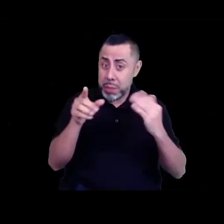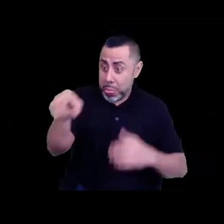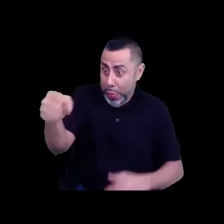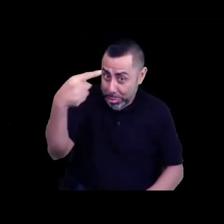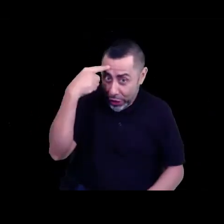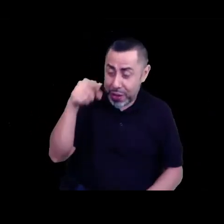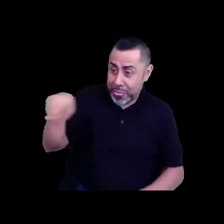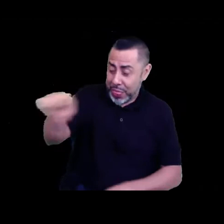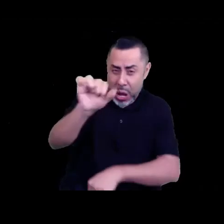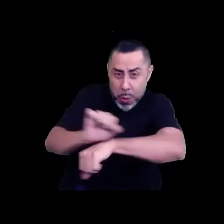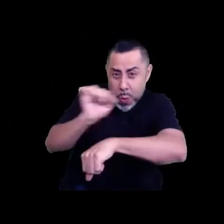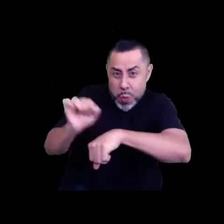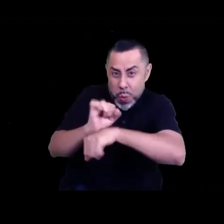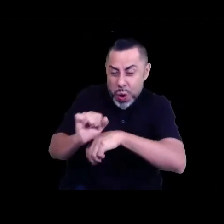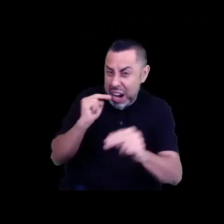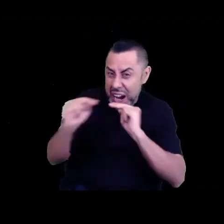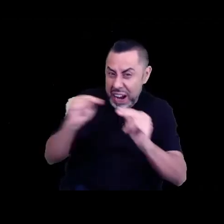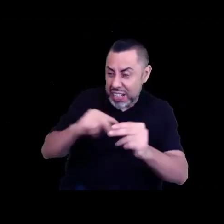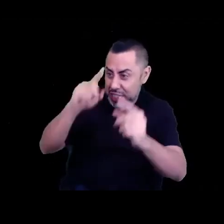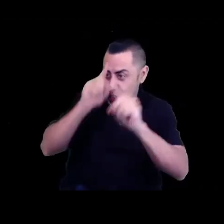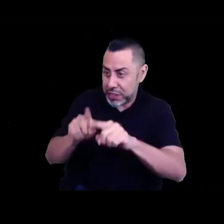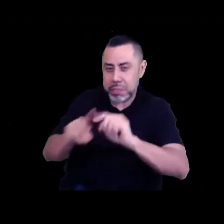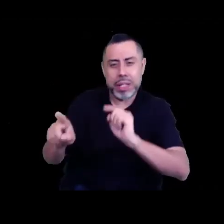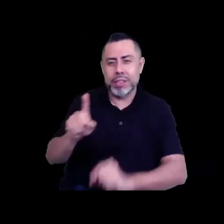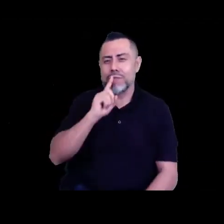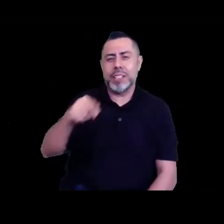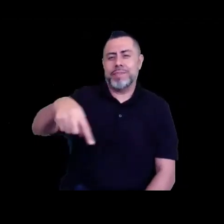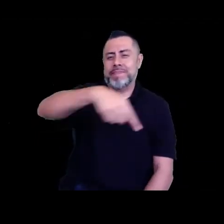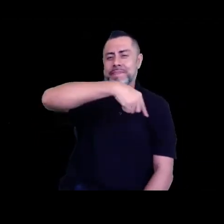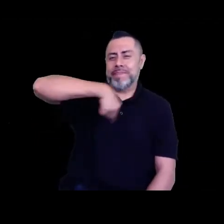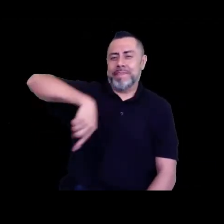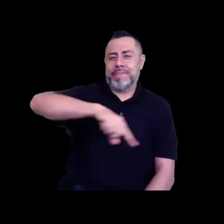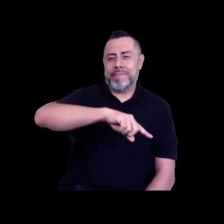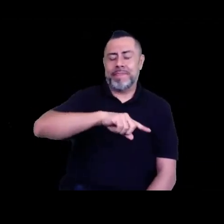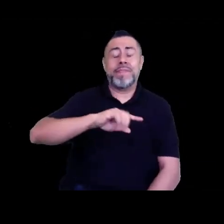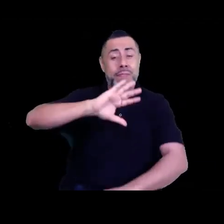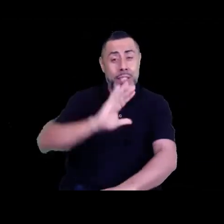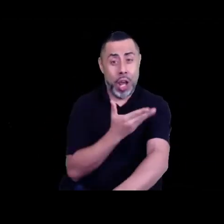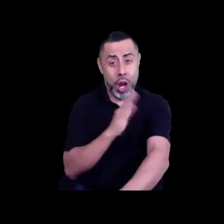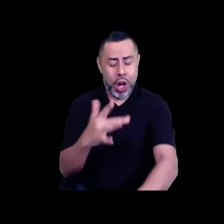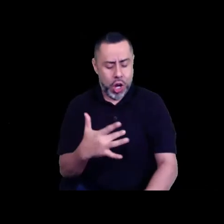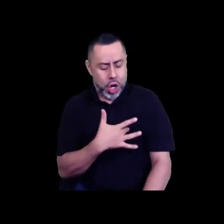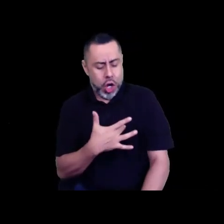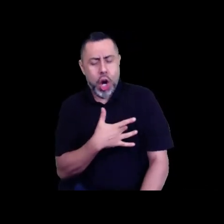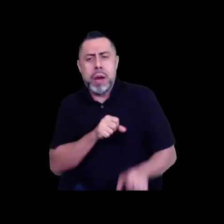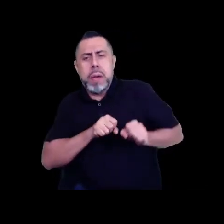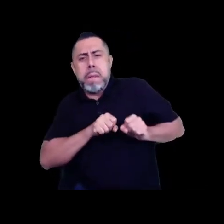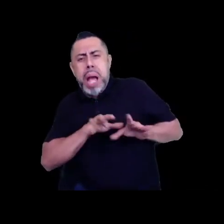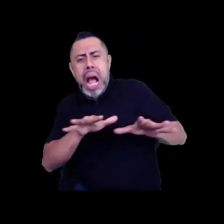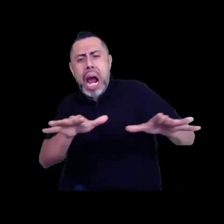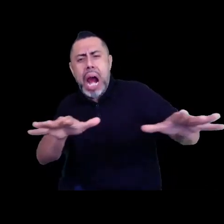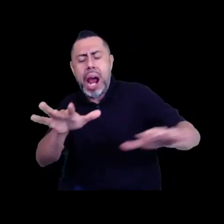the spirit and the heart of the folks, not only in the room, but our singing could be heard outside the room where these guys were